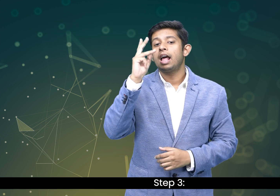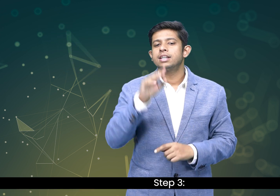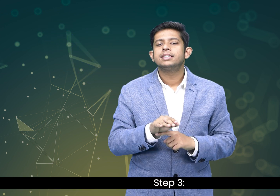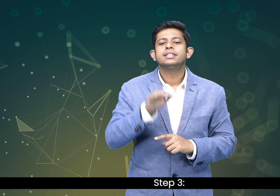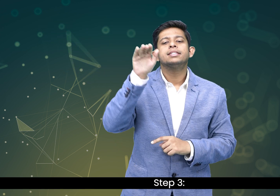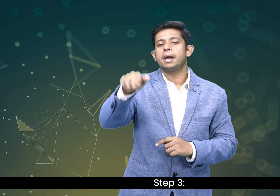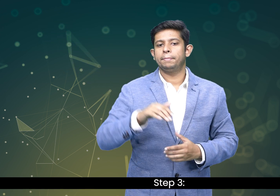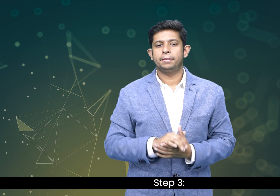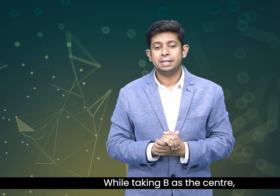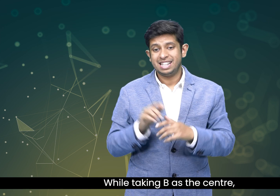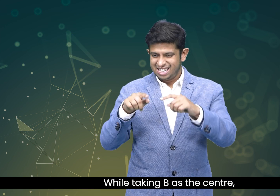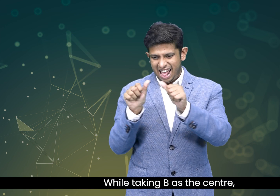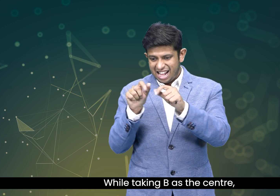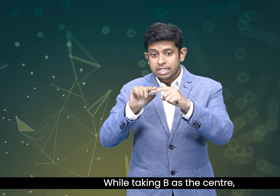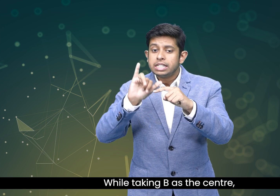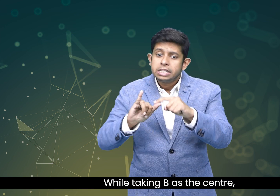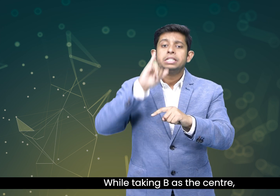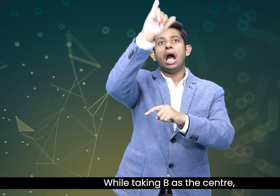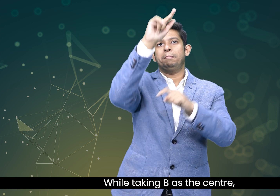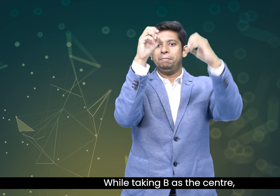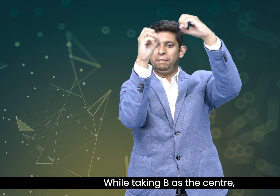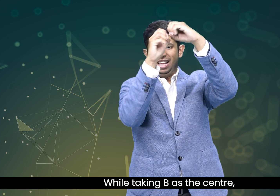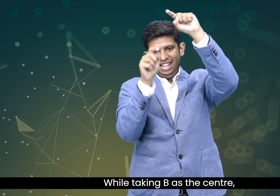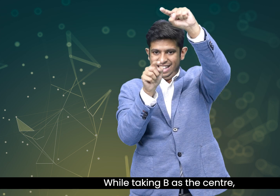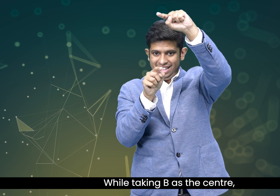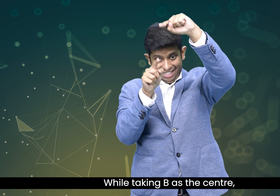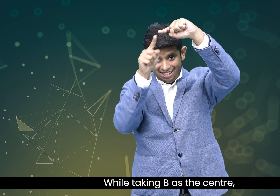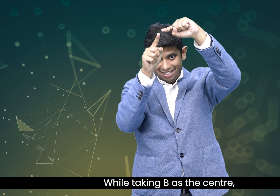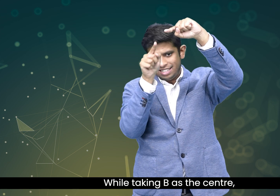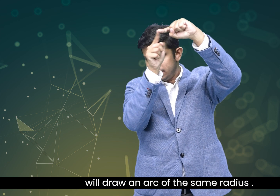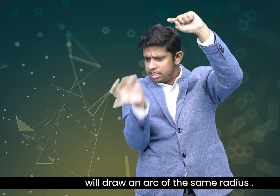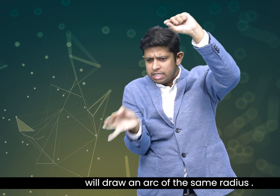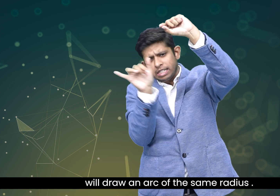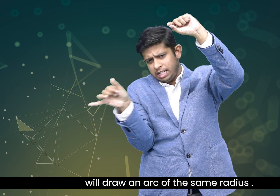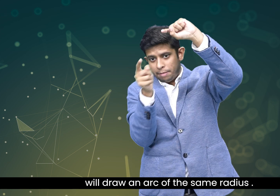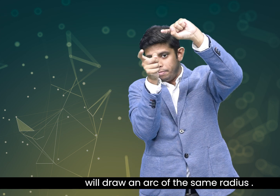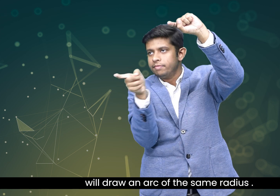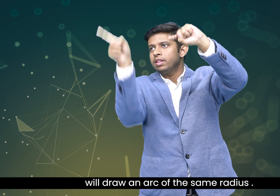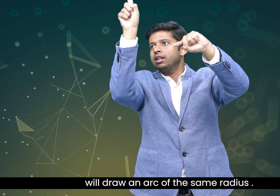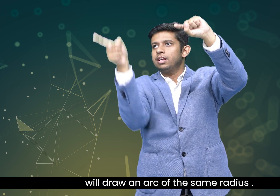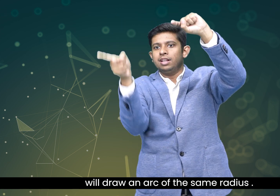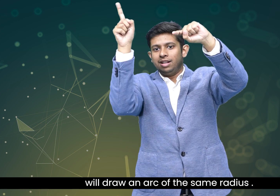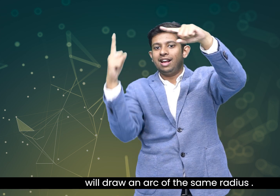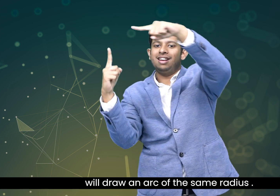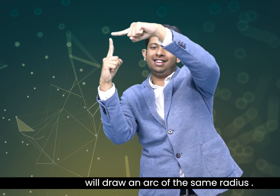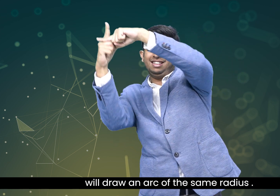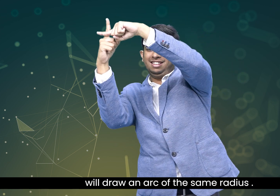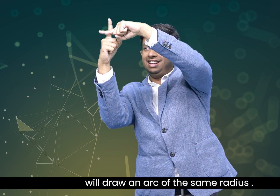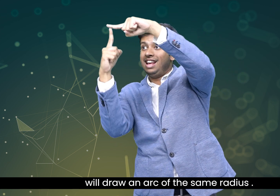Step 3. While taking B as the center, we'll draw an arc of the same radius